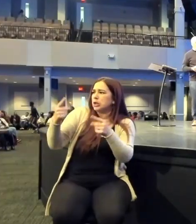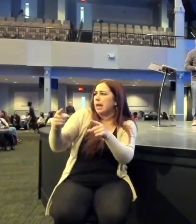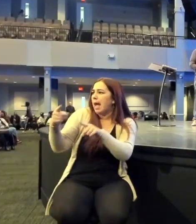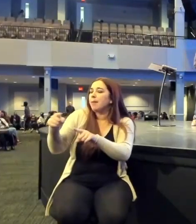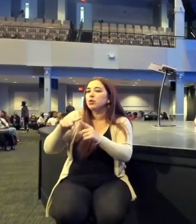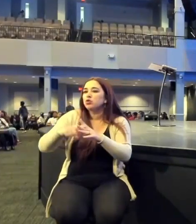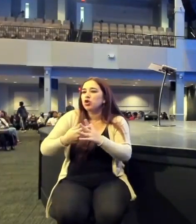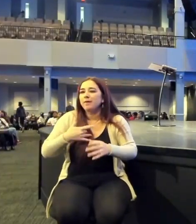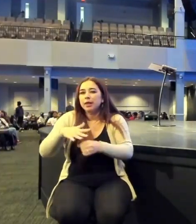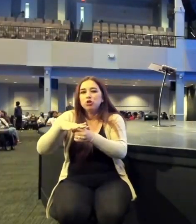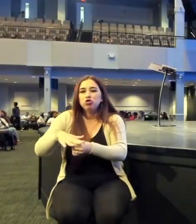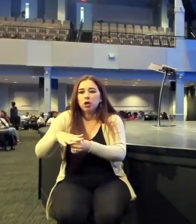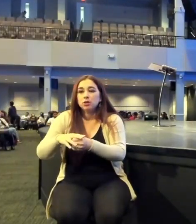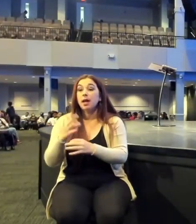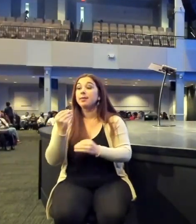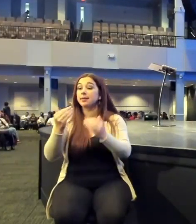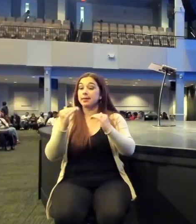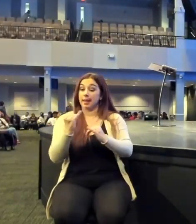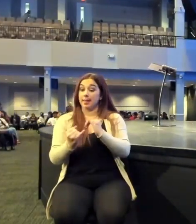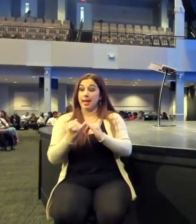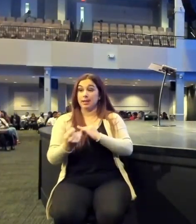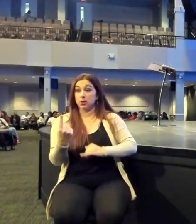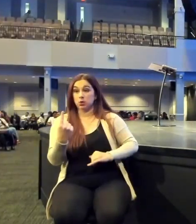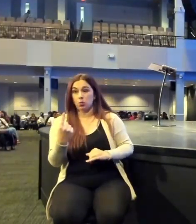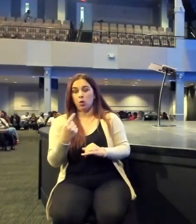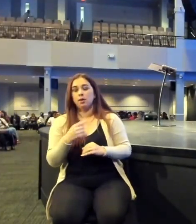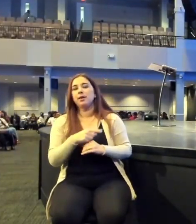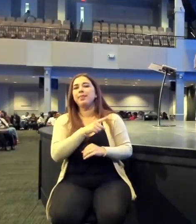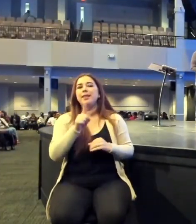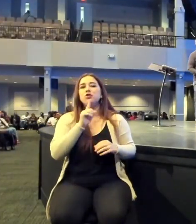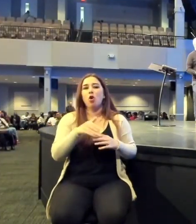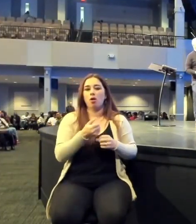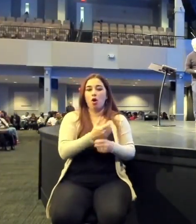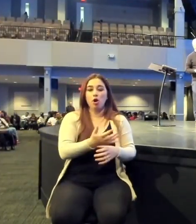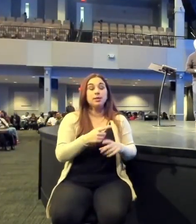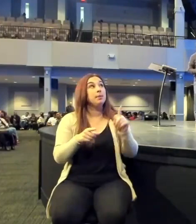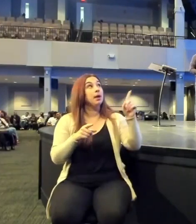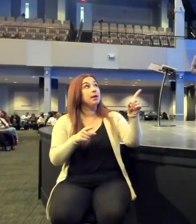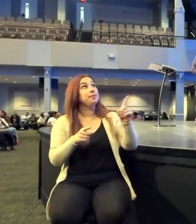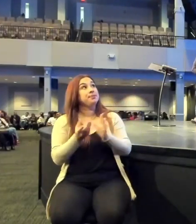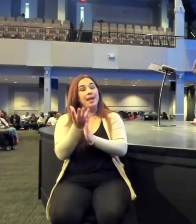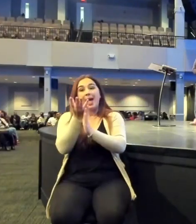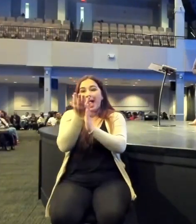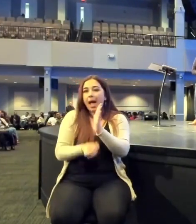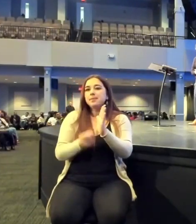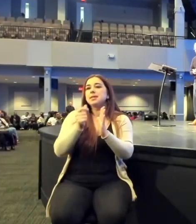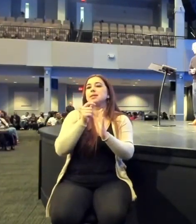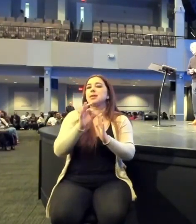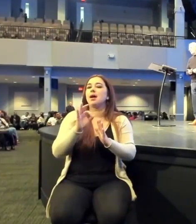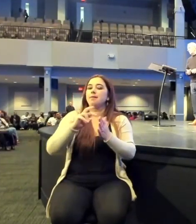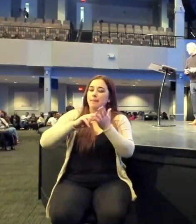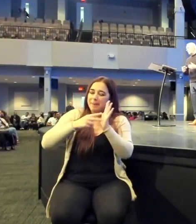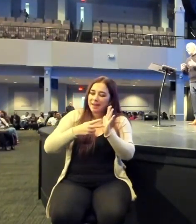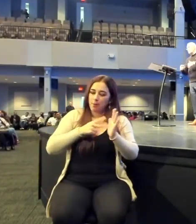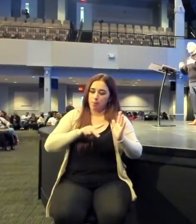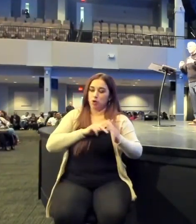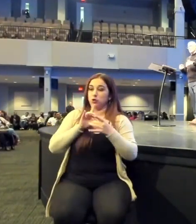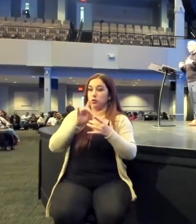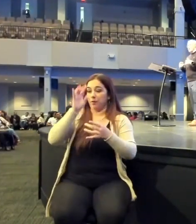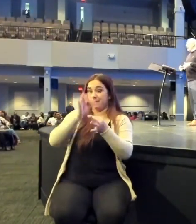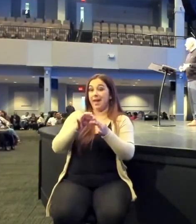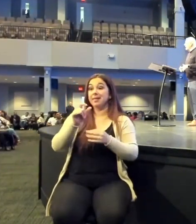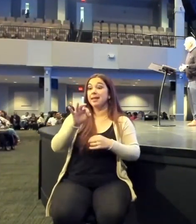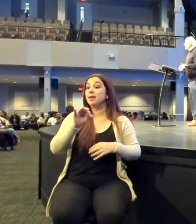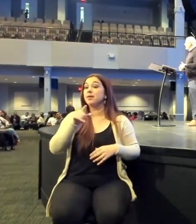for us. And the last one I will mention here, these are all causes, is the absence of a meaningful personal faith in your life. When your faith is